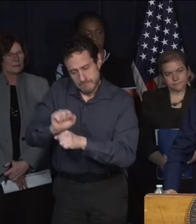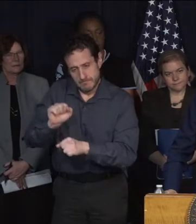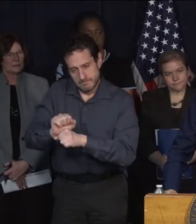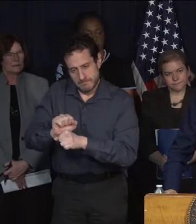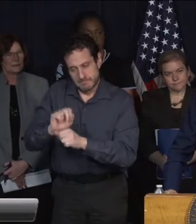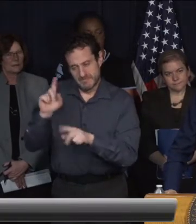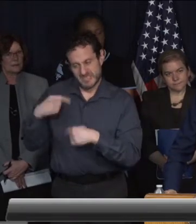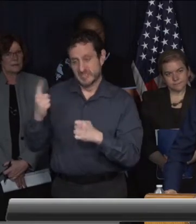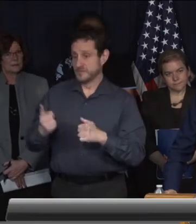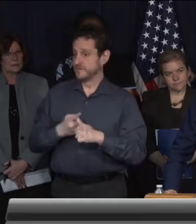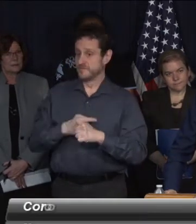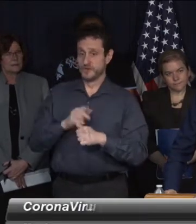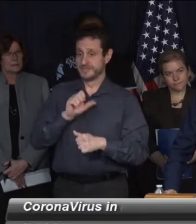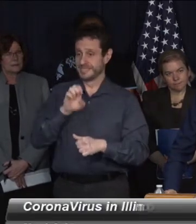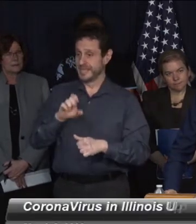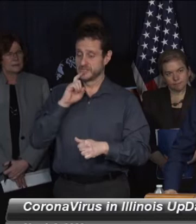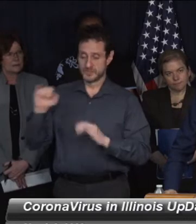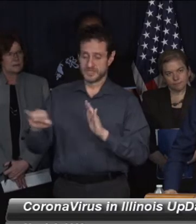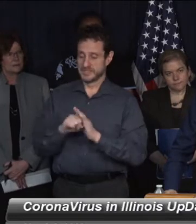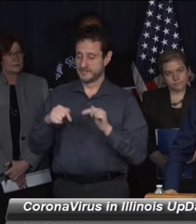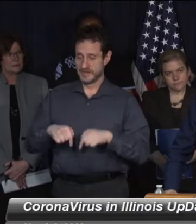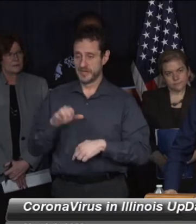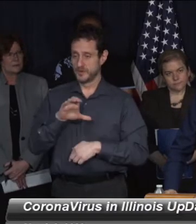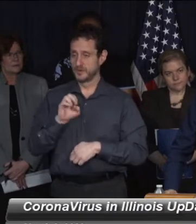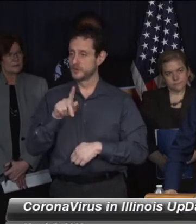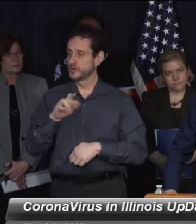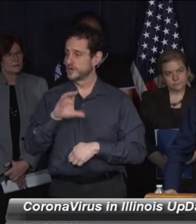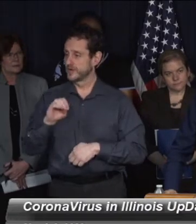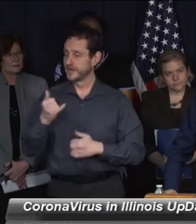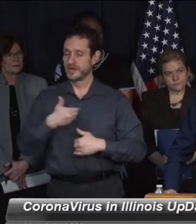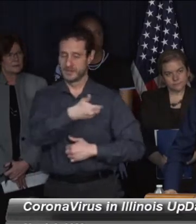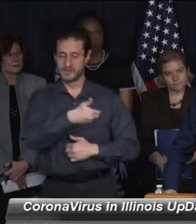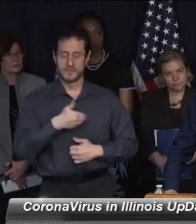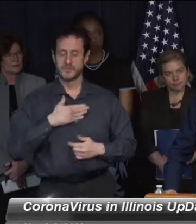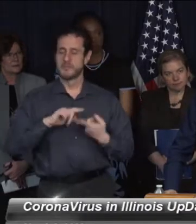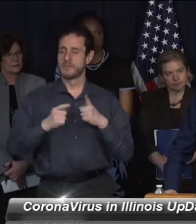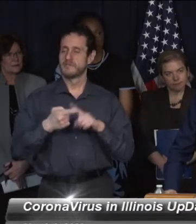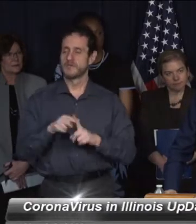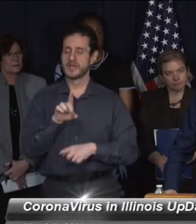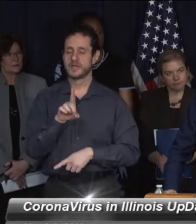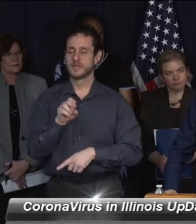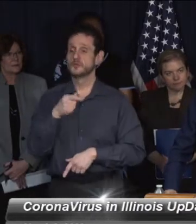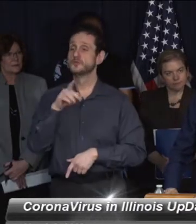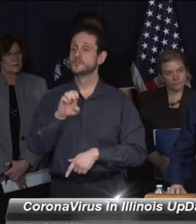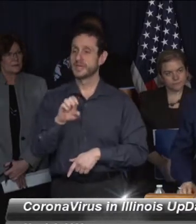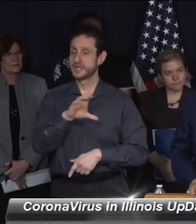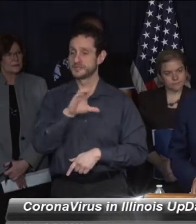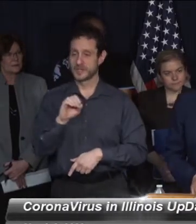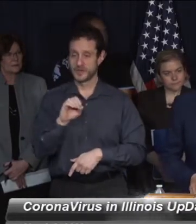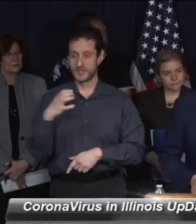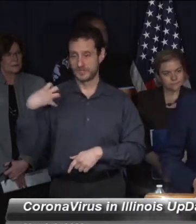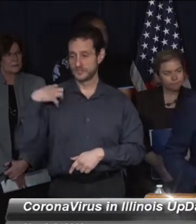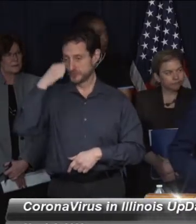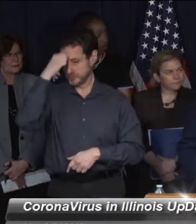County. Now I'd like to welcome my friend, DuPage County Chairman Dan Cronin, to make